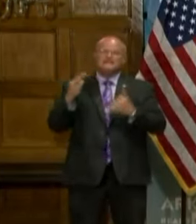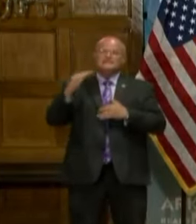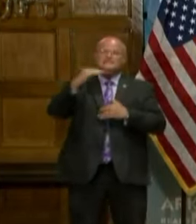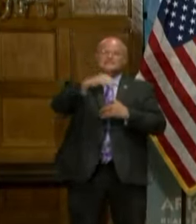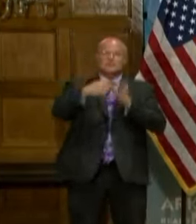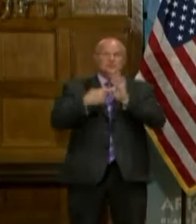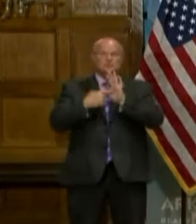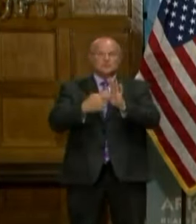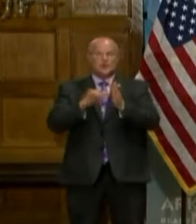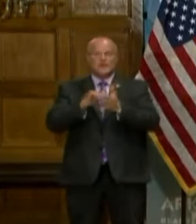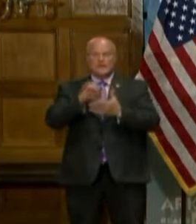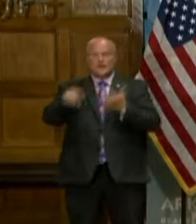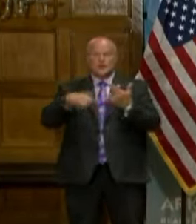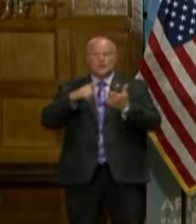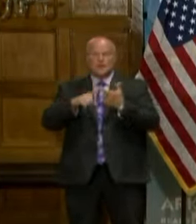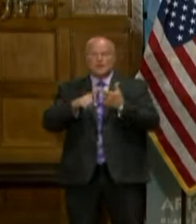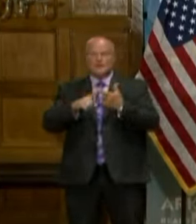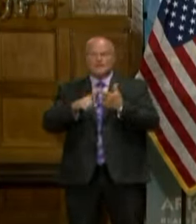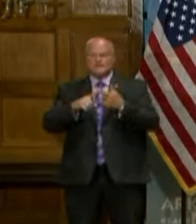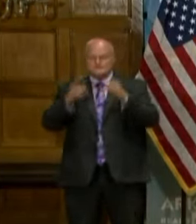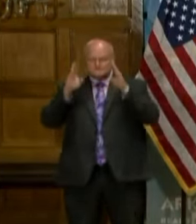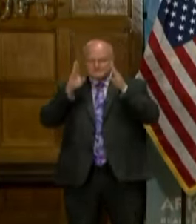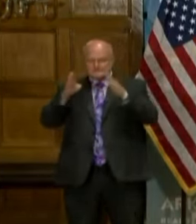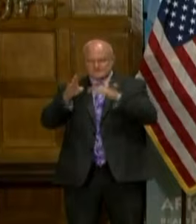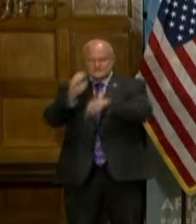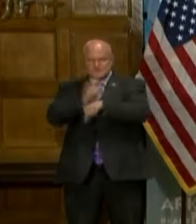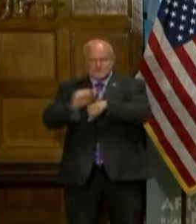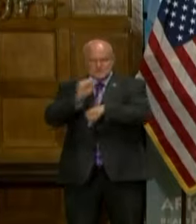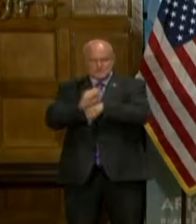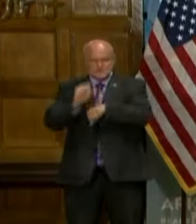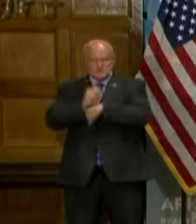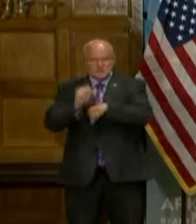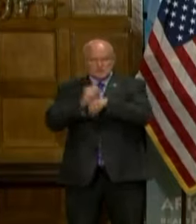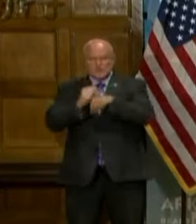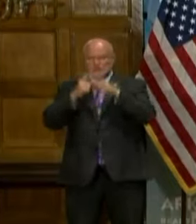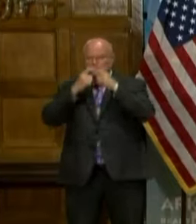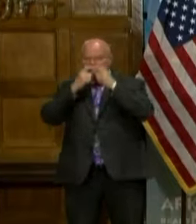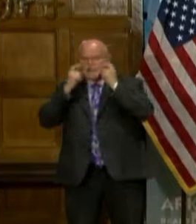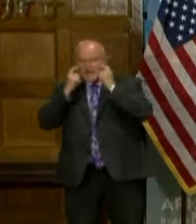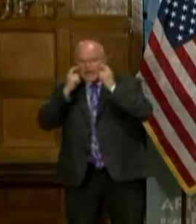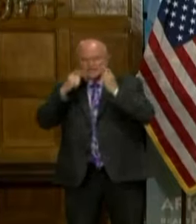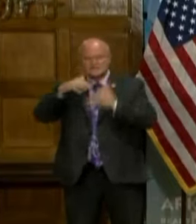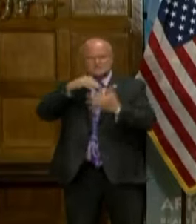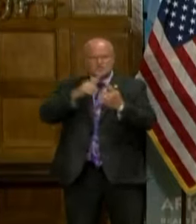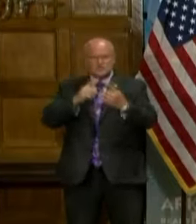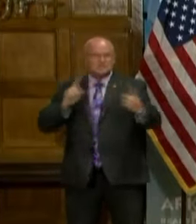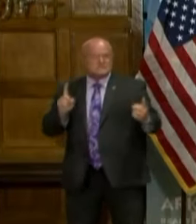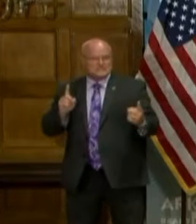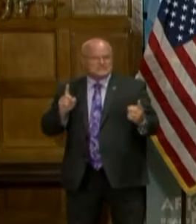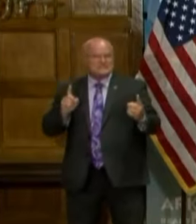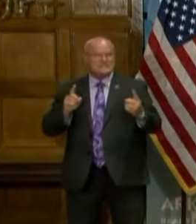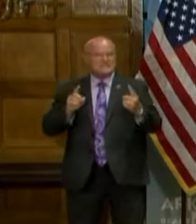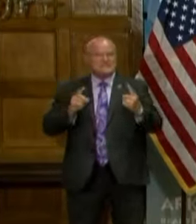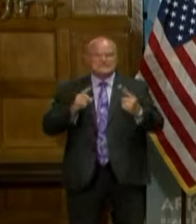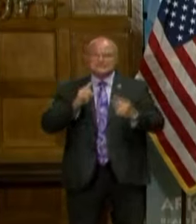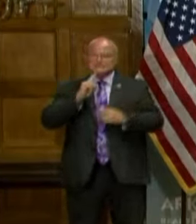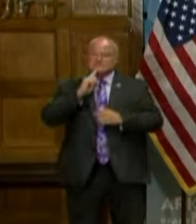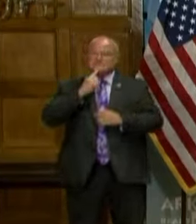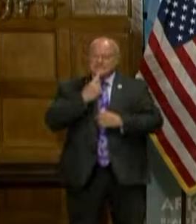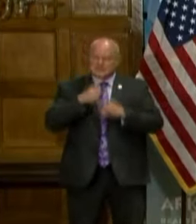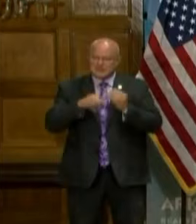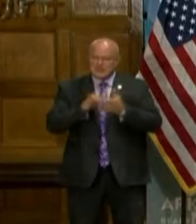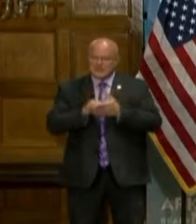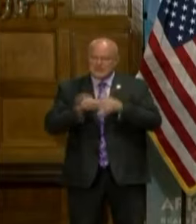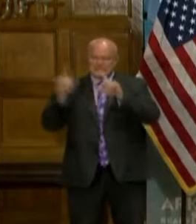again showing that when there's a concentration of effort in masks, in social distancing and taking it seriously,